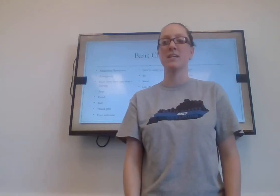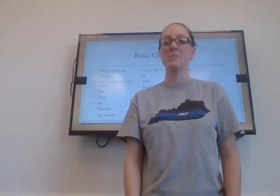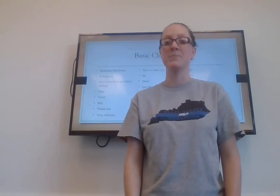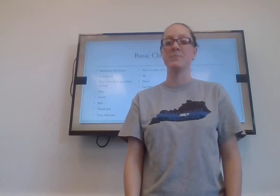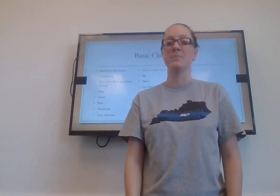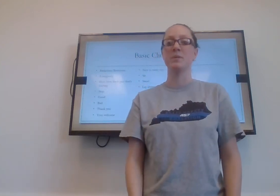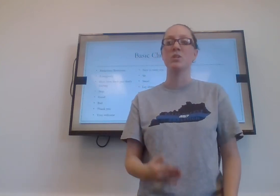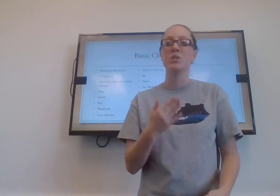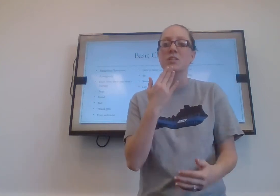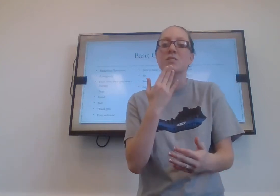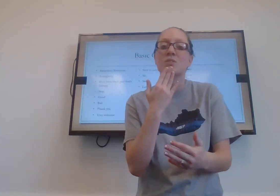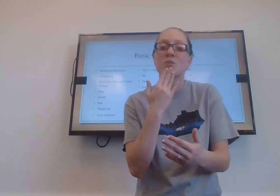tongue. But good is just,